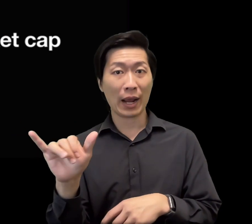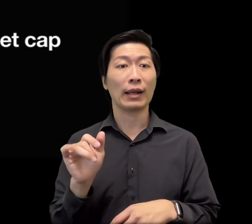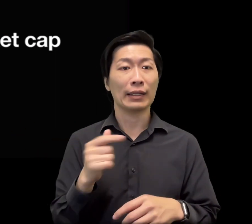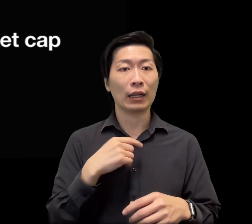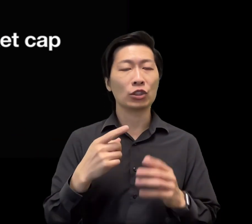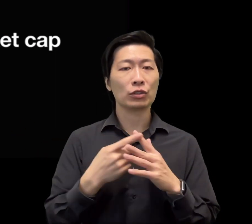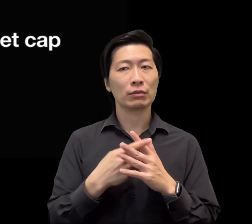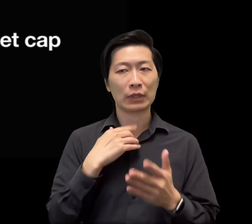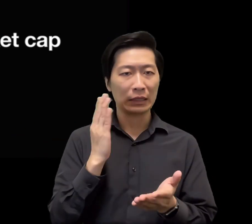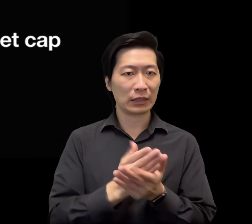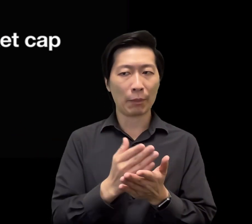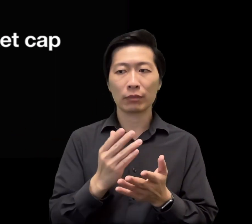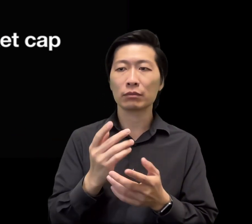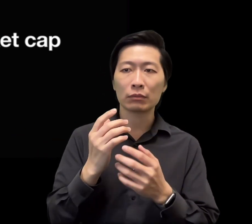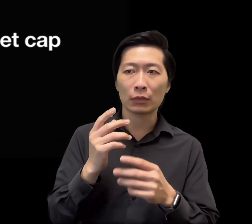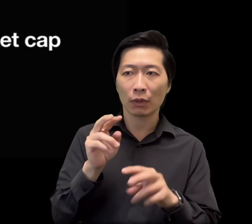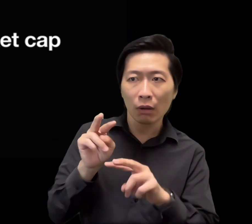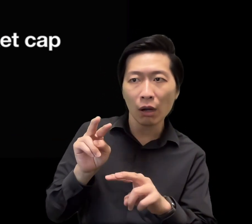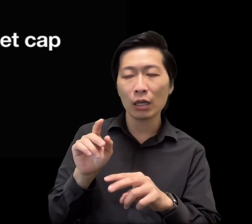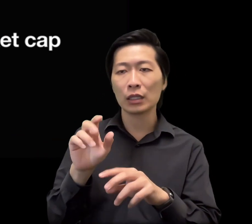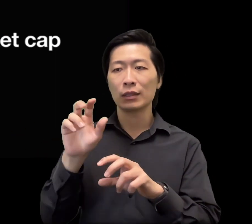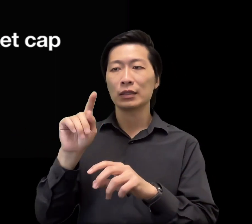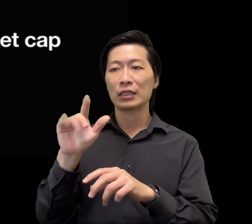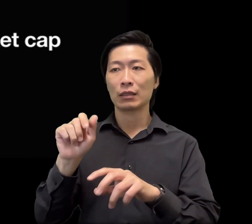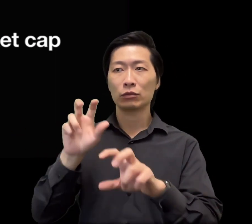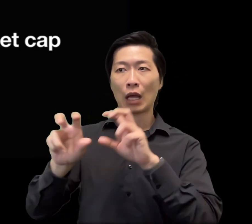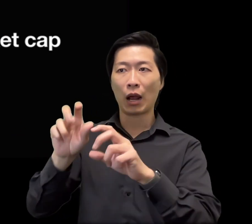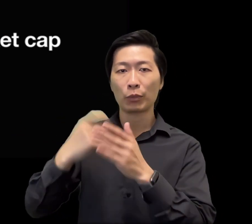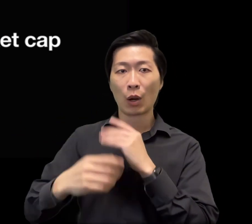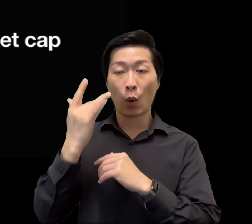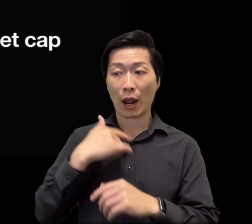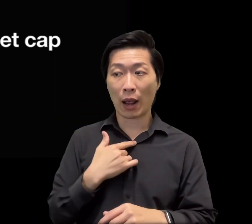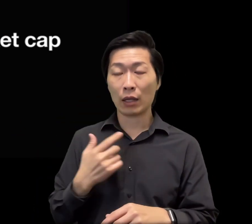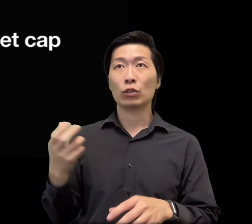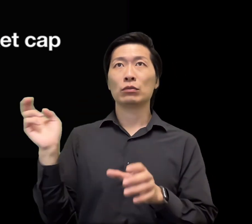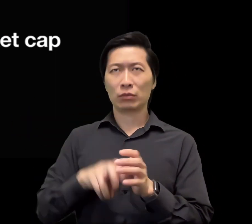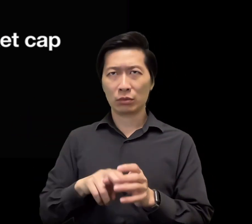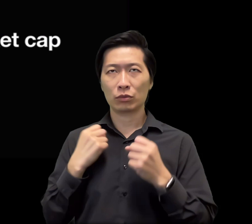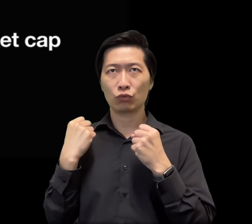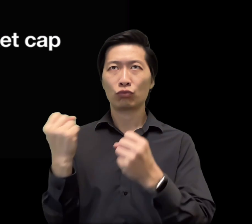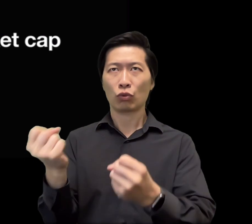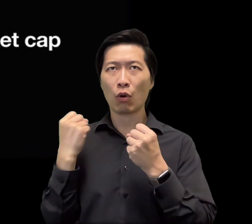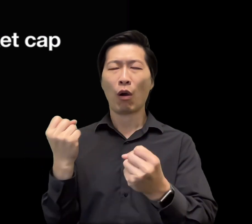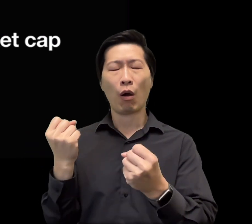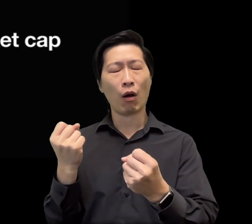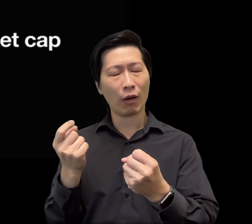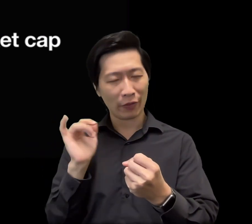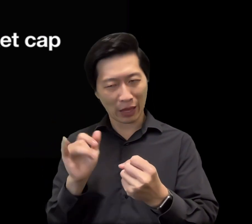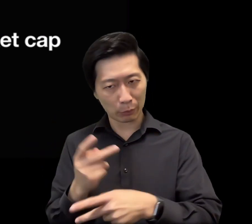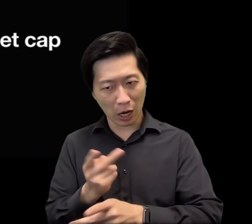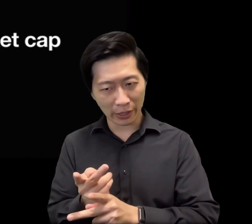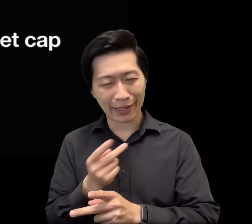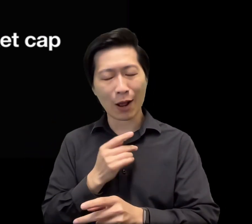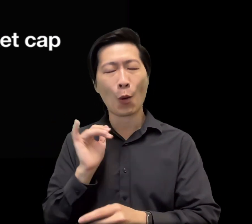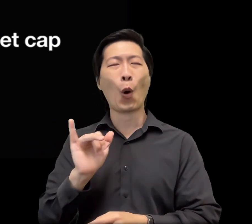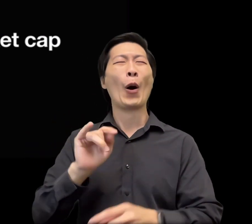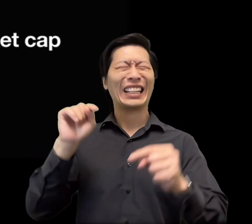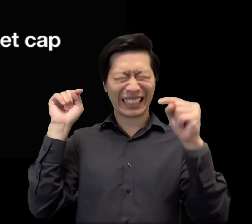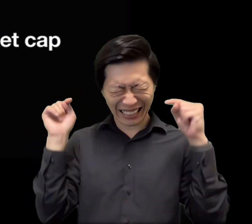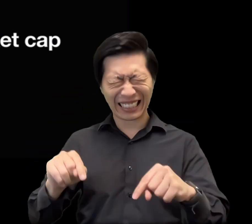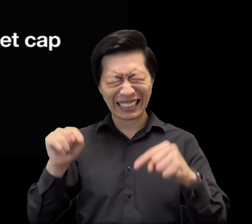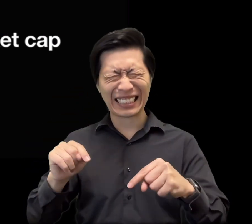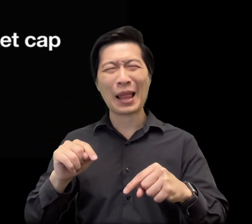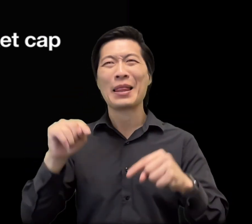Y, I stopped caring or checking the Tesla stock price, because when I felt the product and drove it every day, I was like,